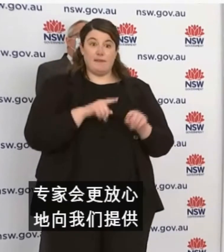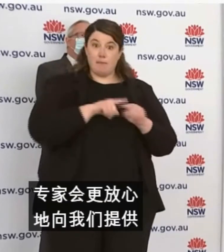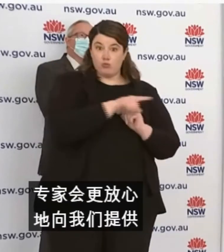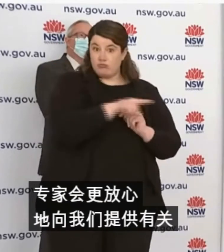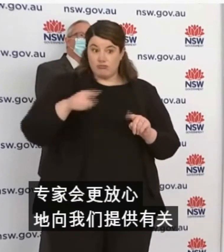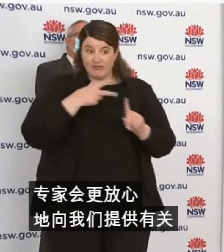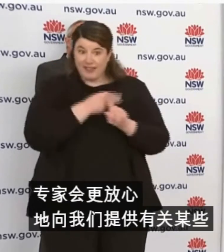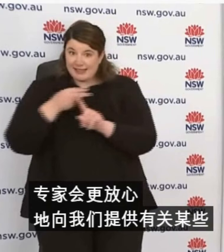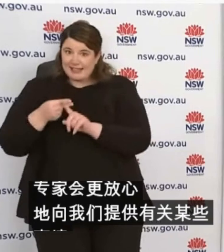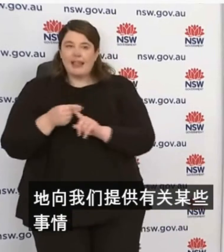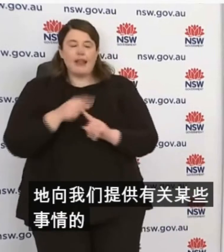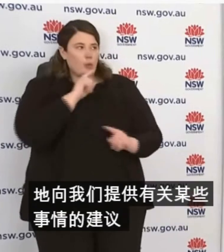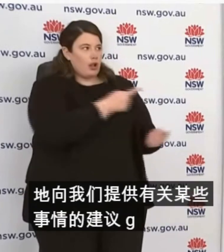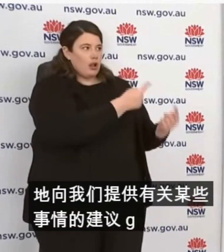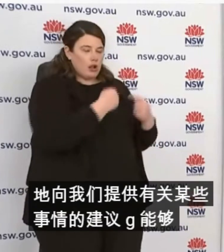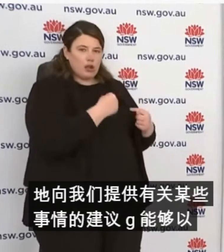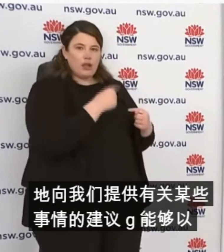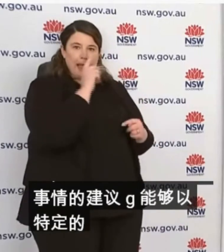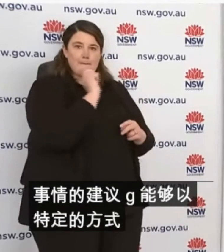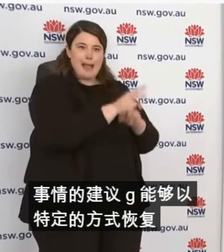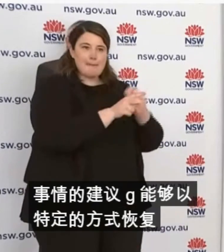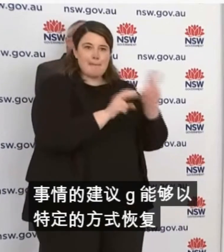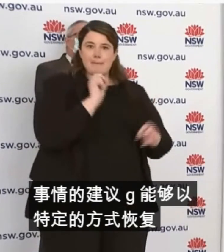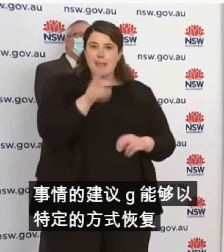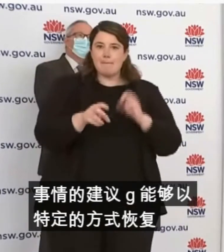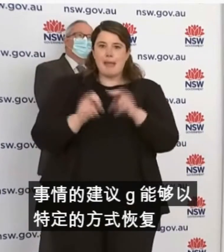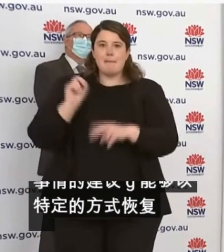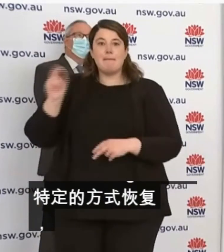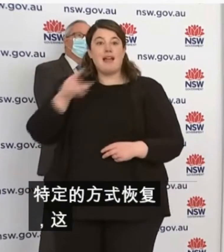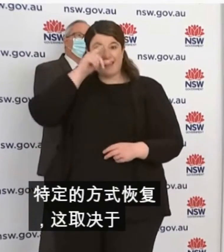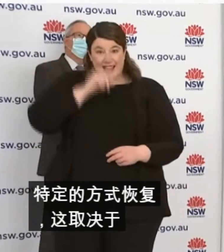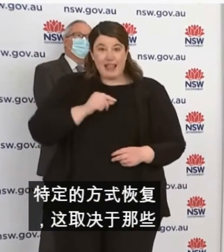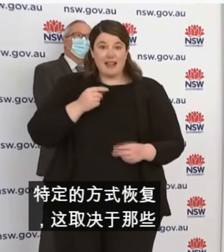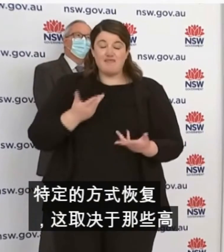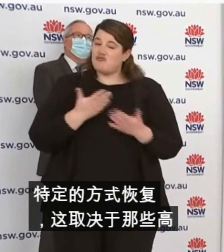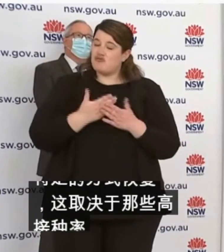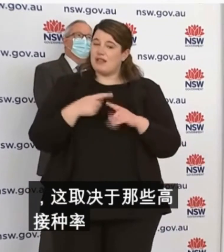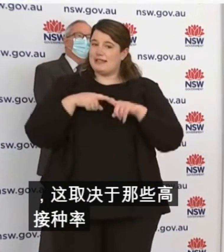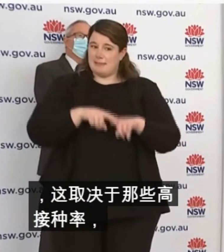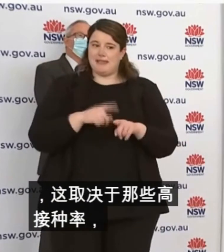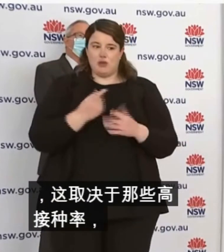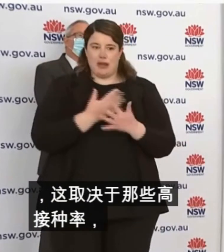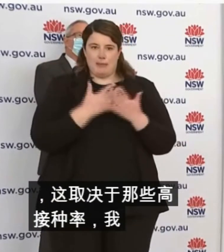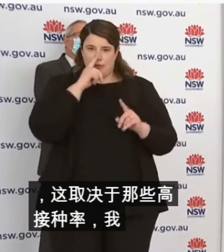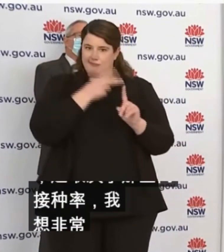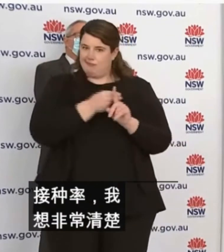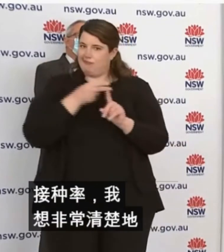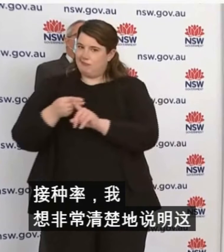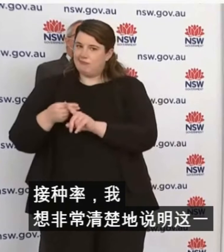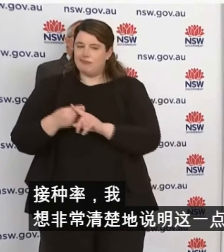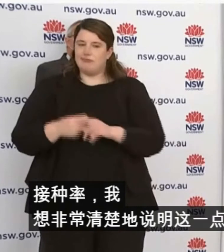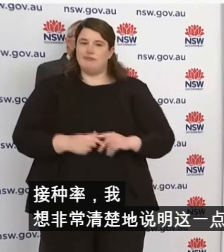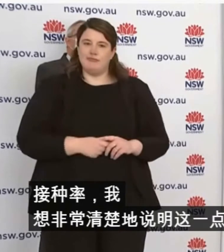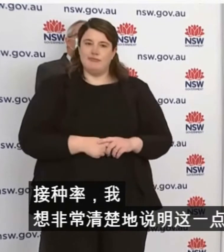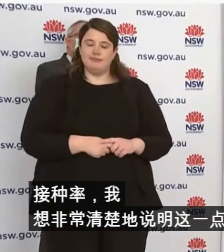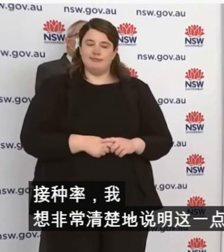providing advice to us about certain things being able to resume in a particular way, and that is dependent on those high rates of vaccination. And I want to make that very clear.